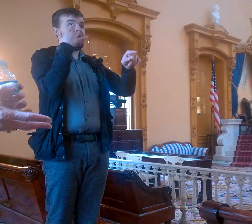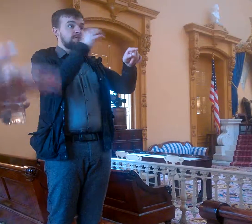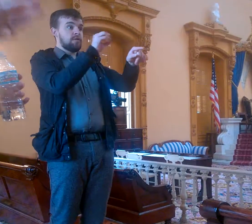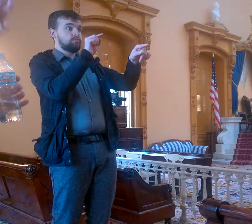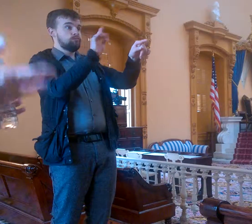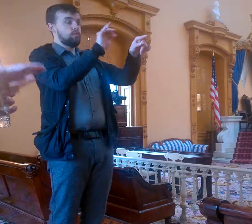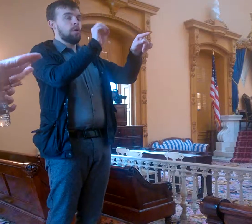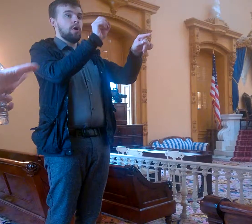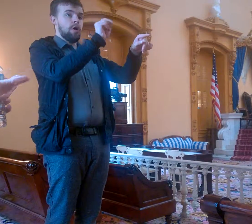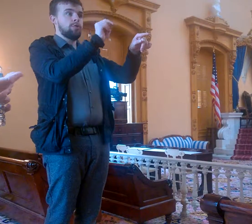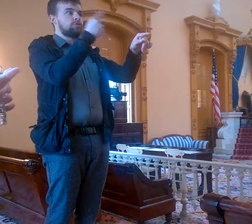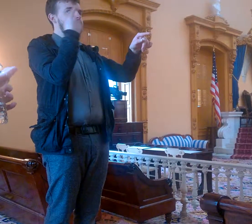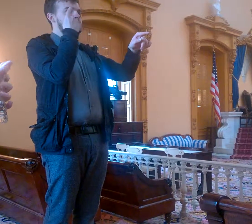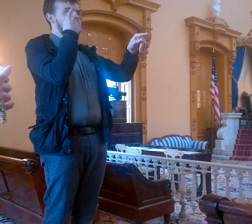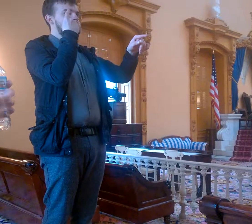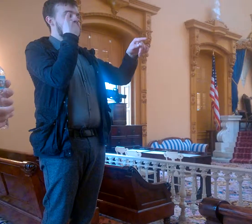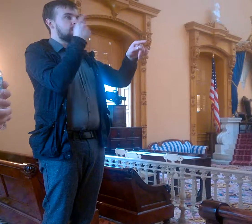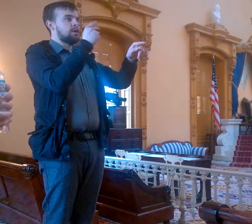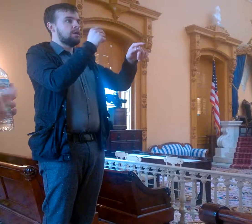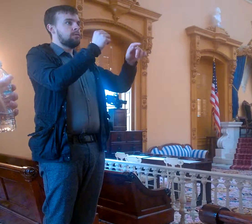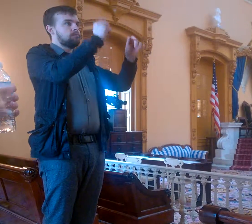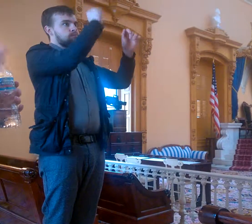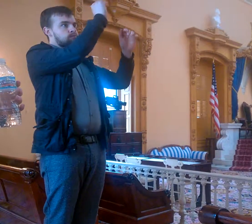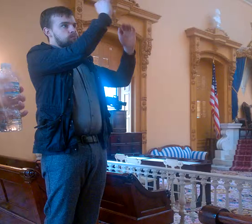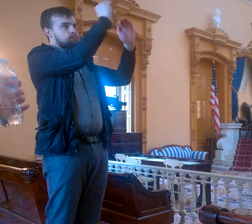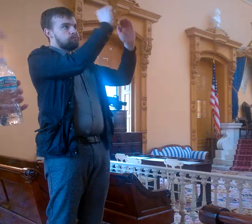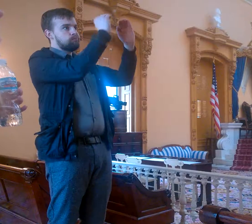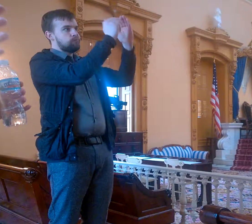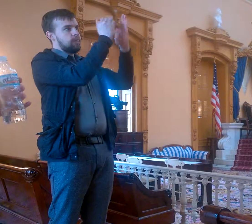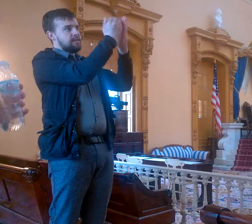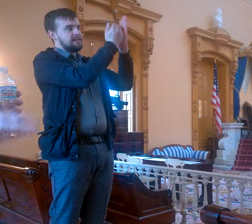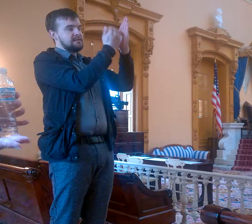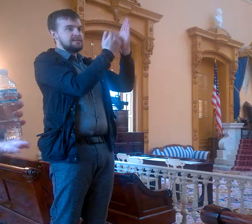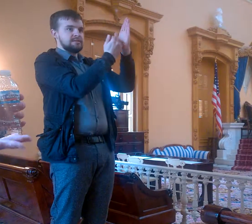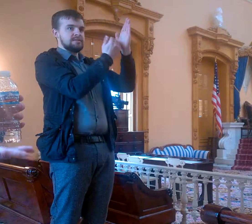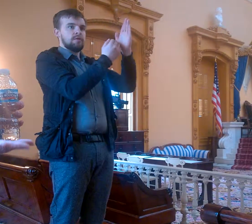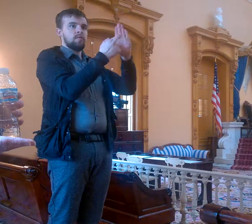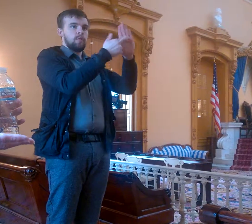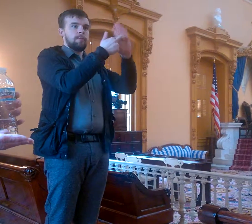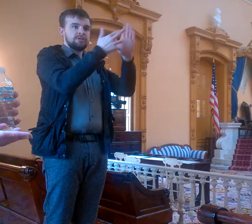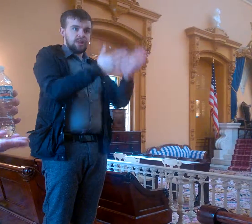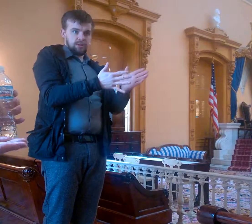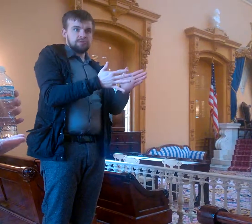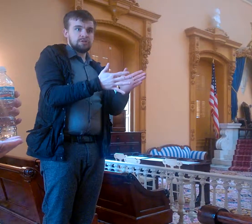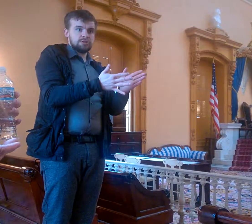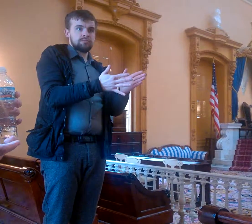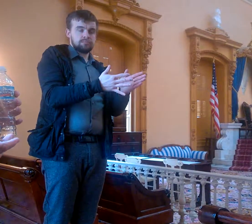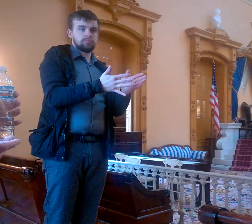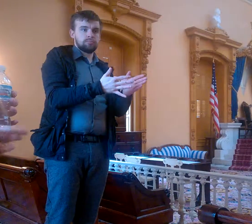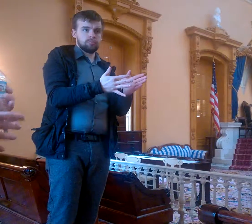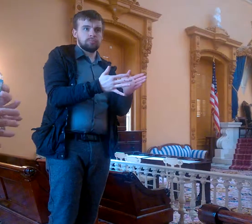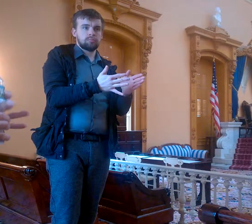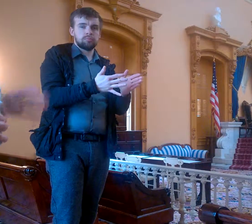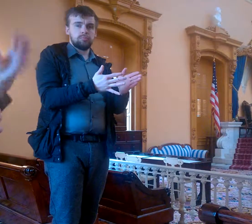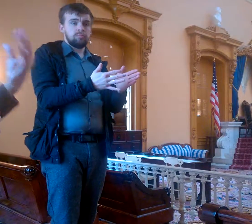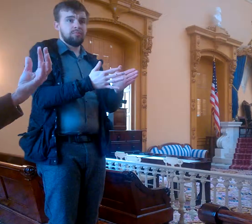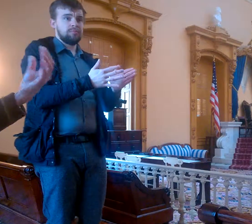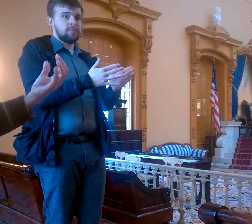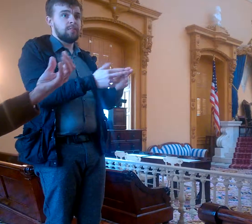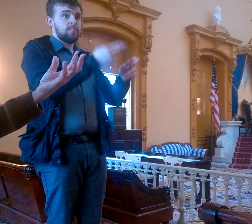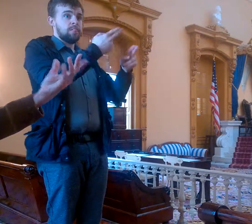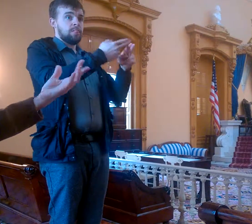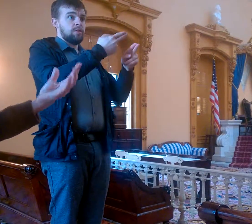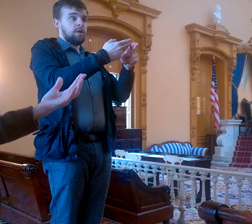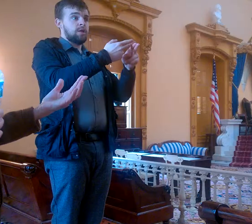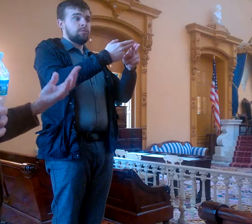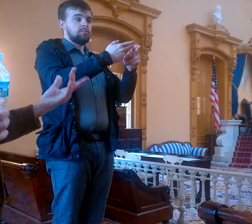seen an alphabetical listing of all of the representatives. Their name appears